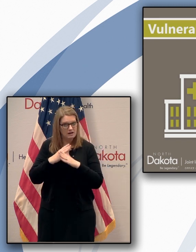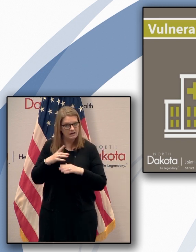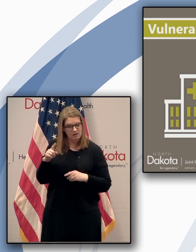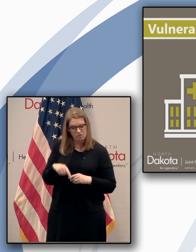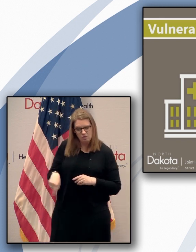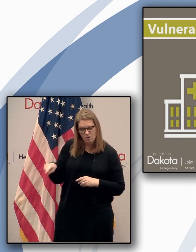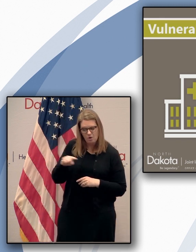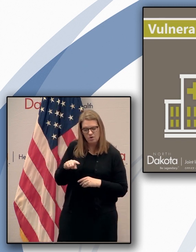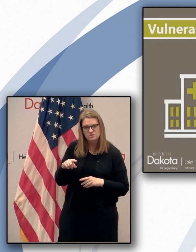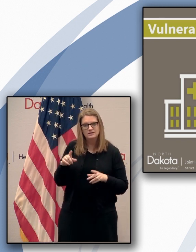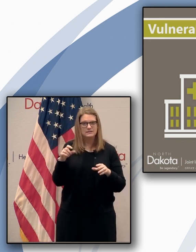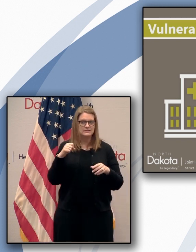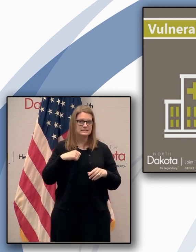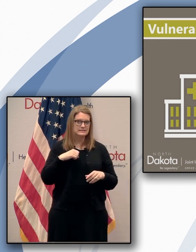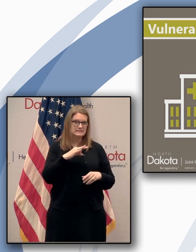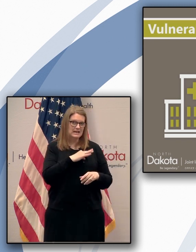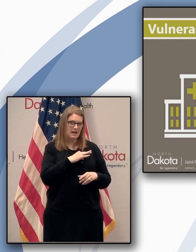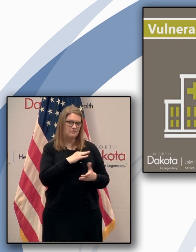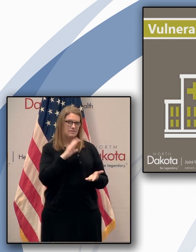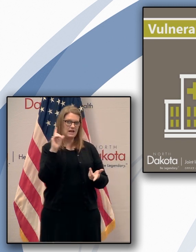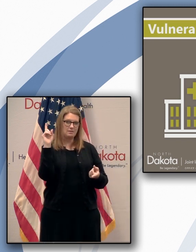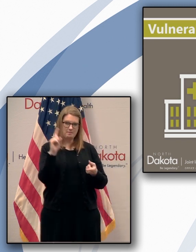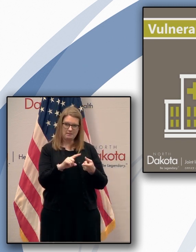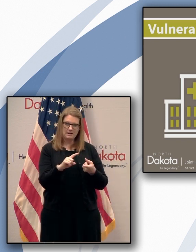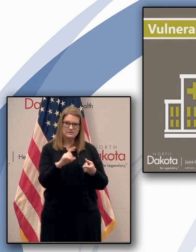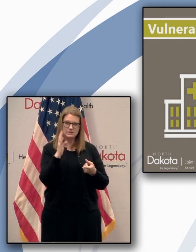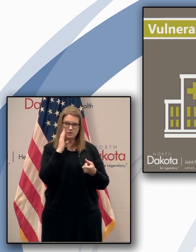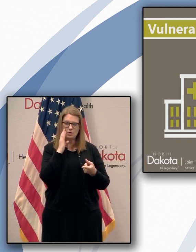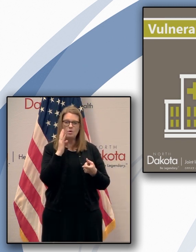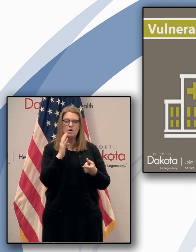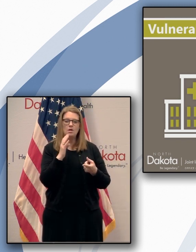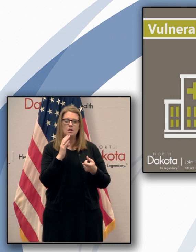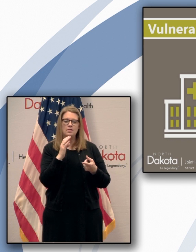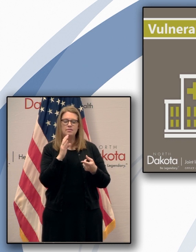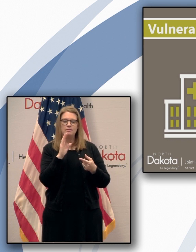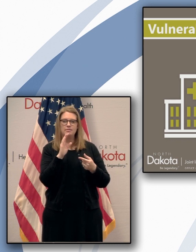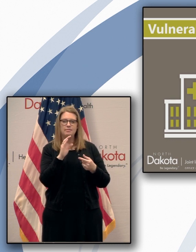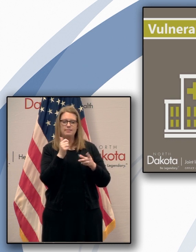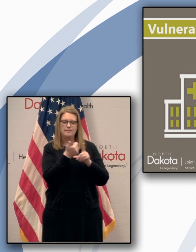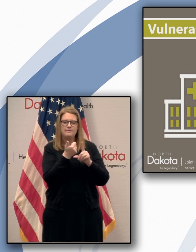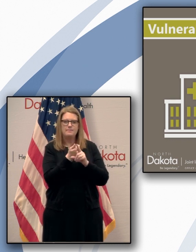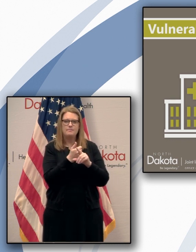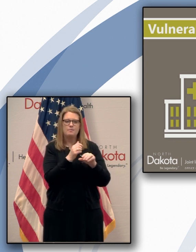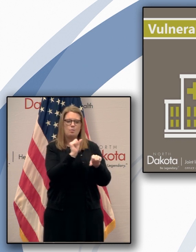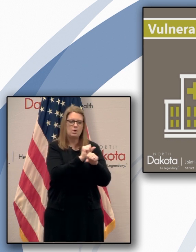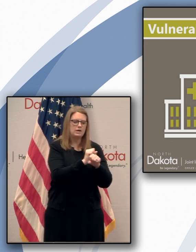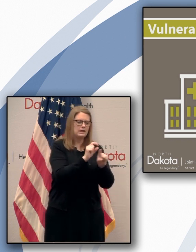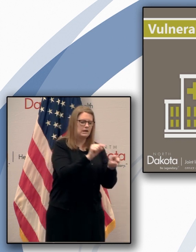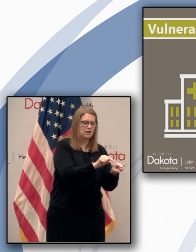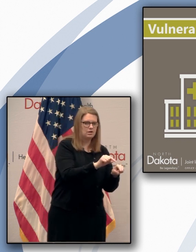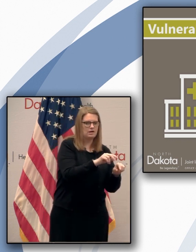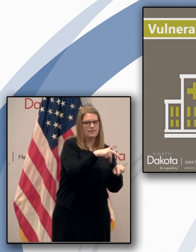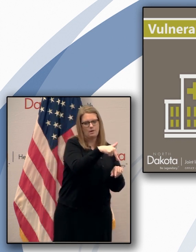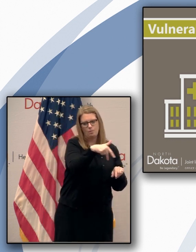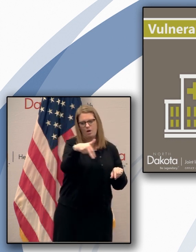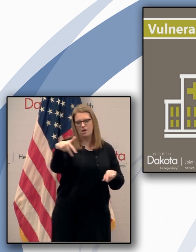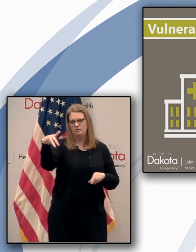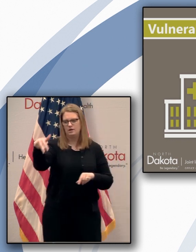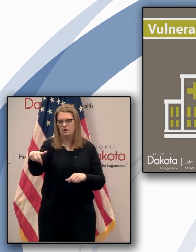it's minimizing staff movement across facilities or within facilities, because isolating, making sure that